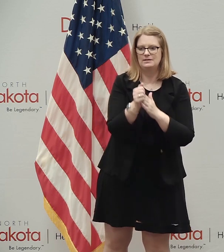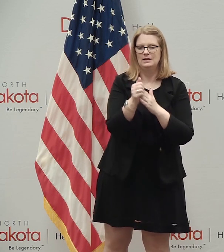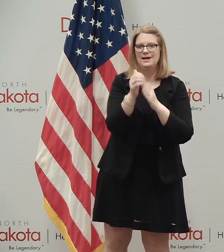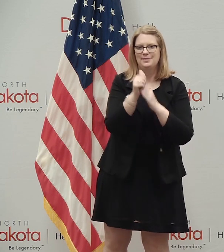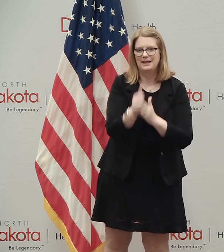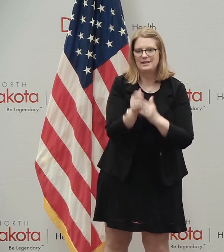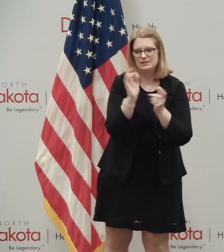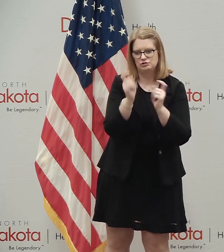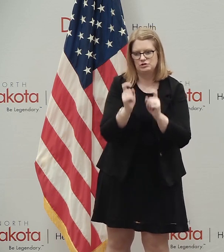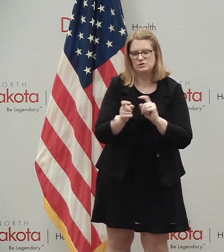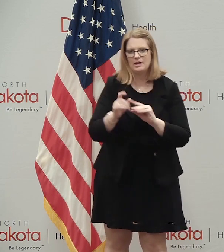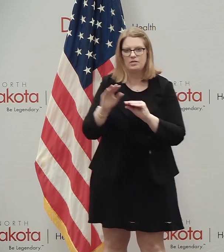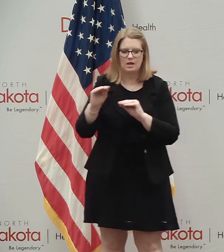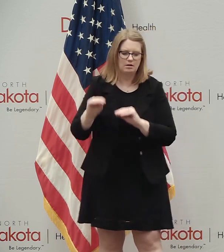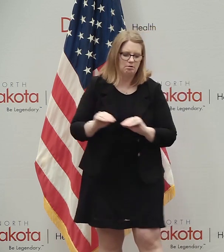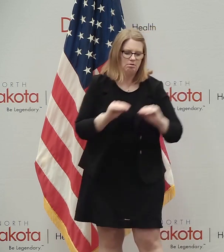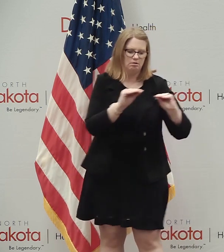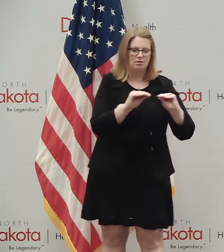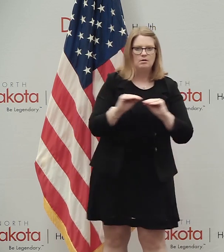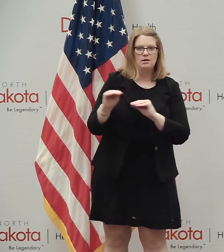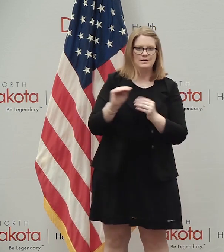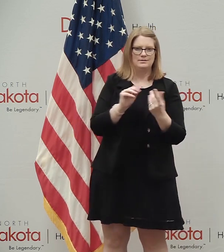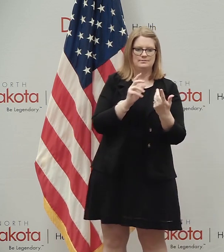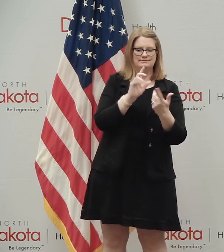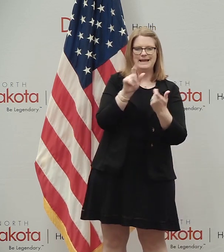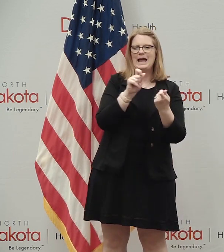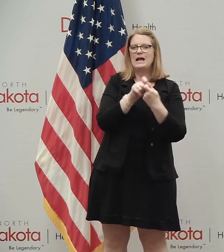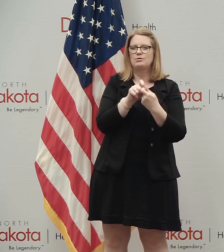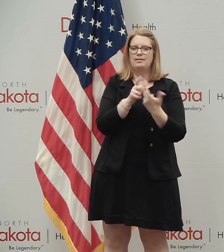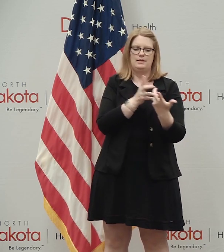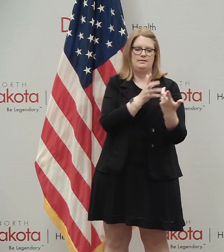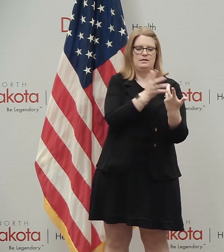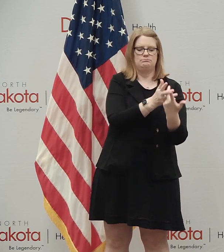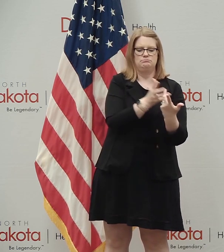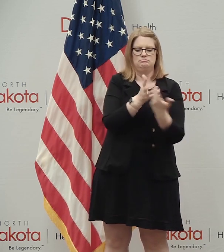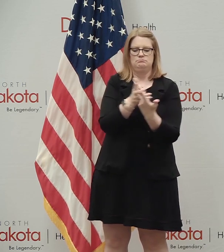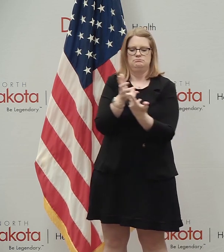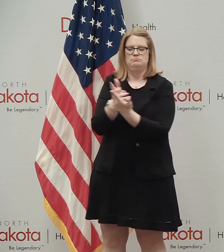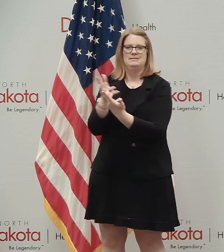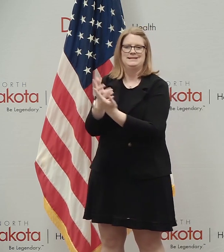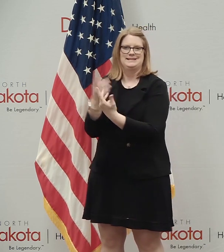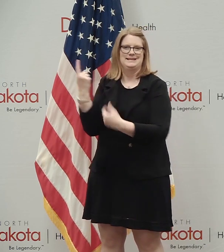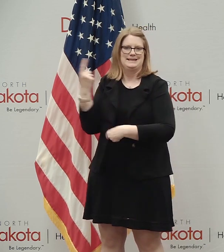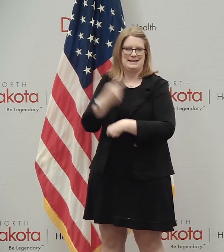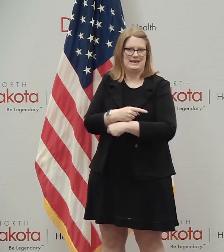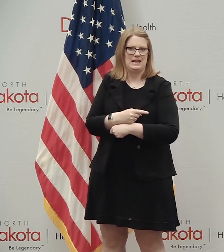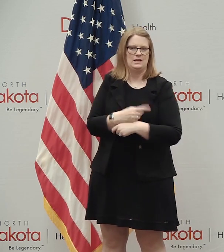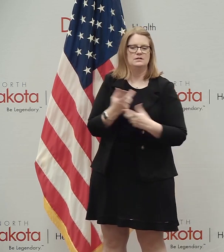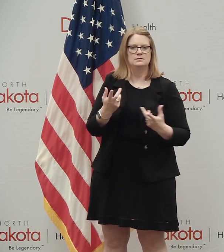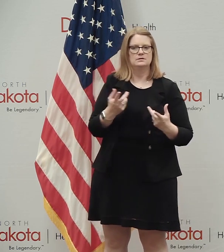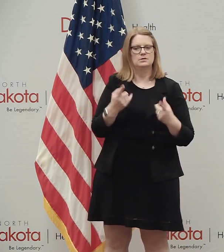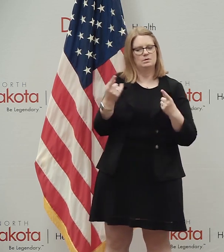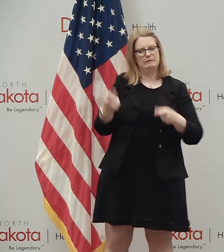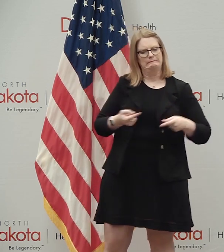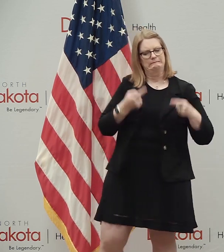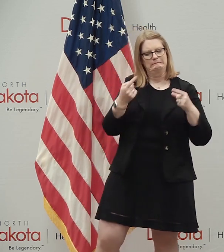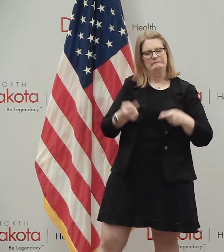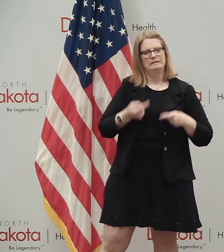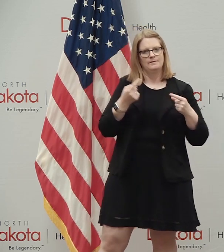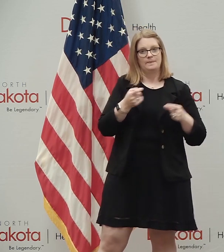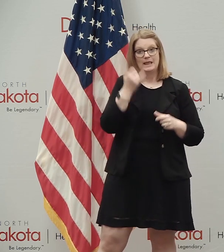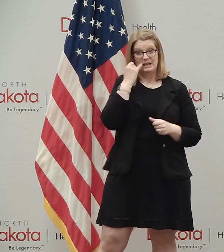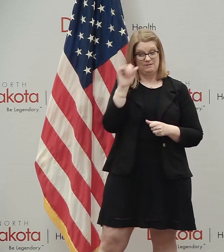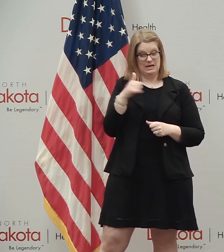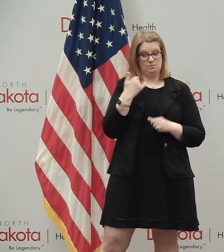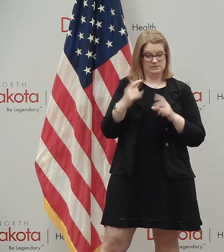on the day that they would be deemed recovered. So that's the challenges that we're working through on that. But I would steer, if anybody wants to